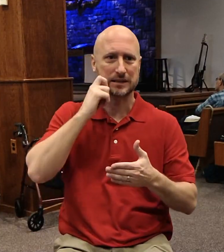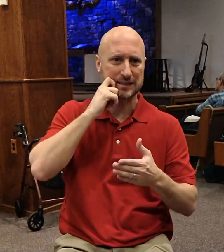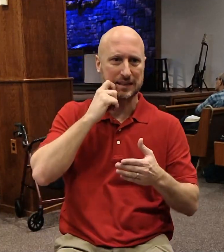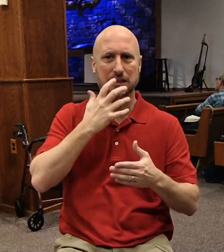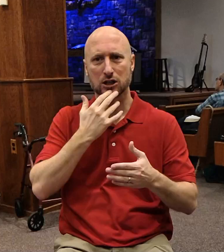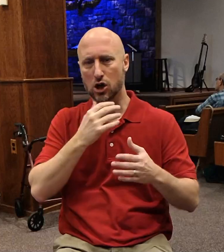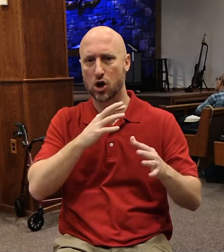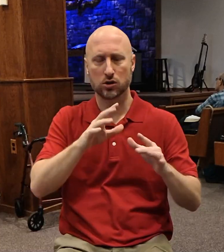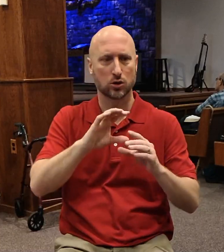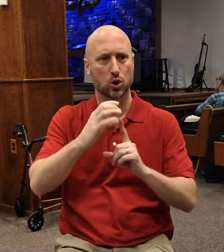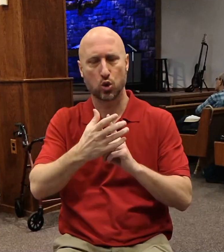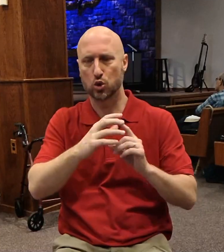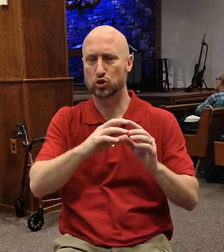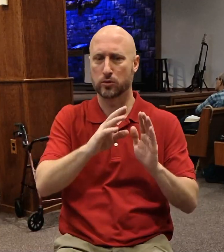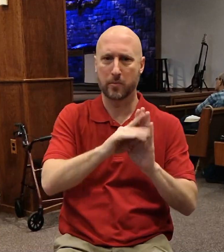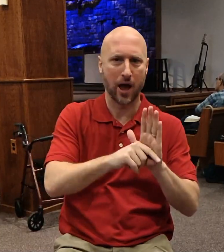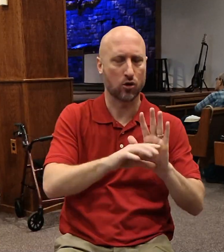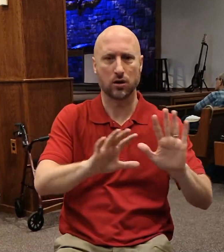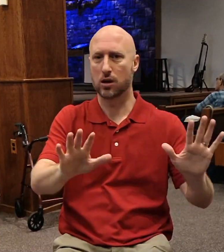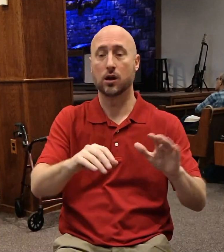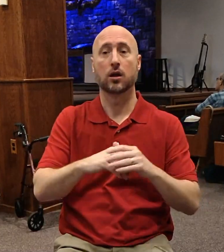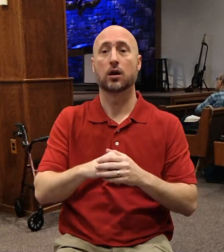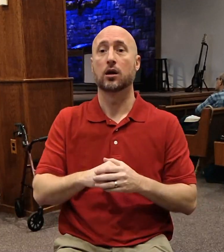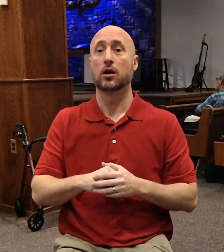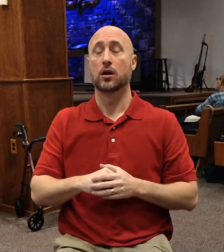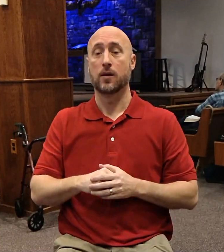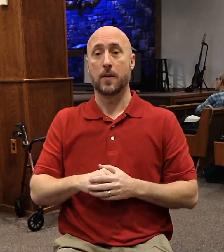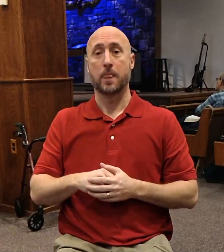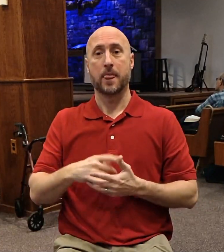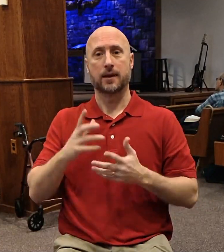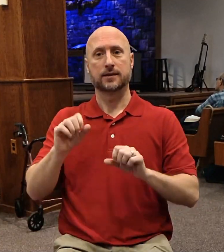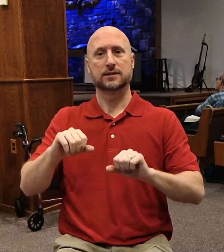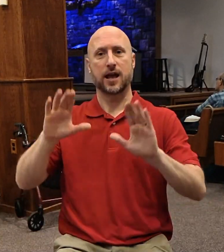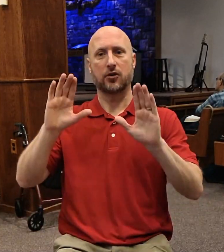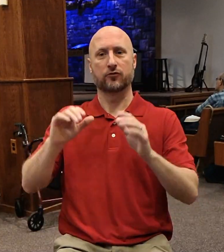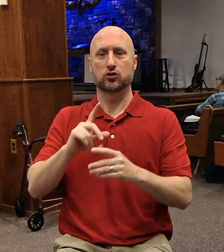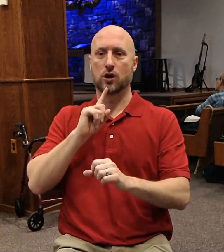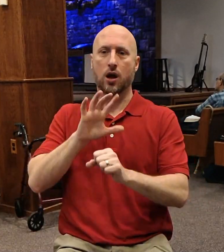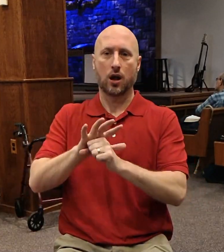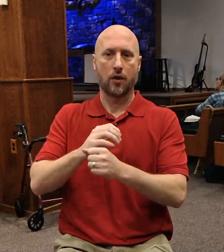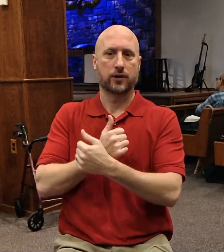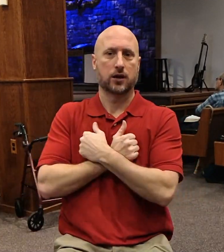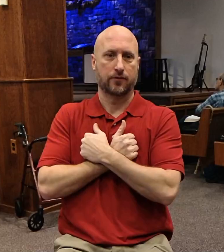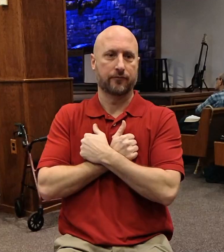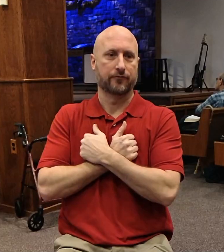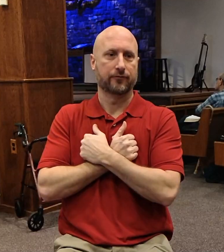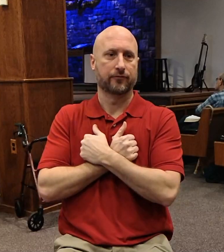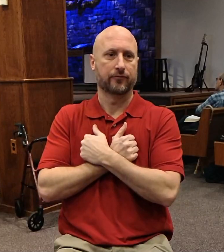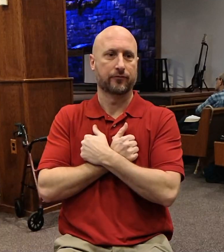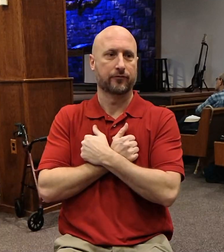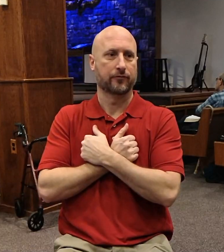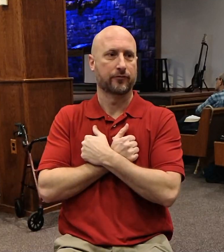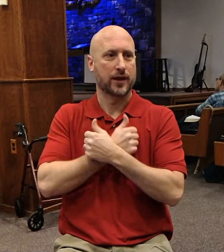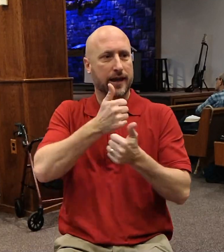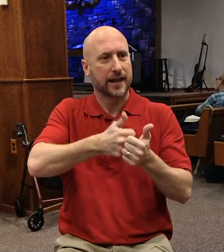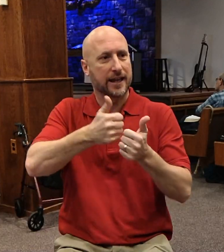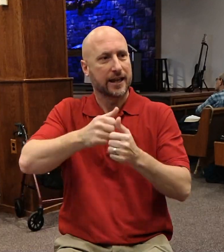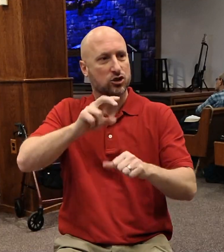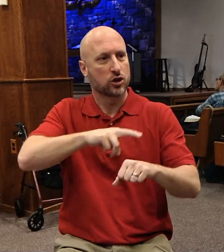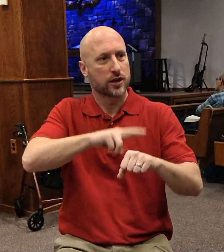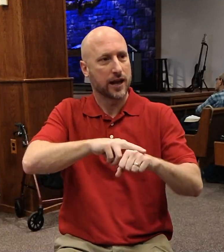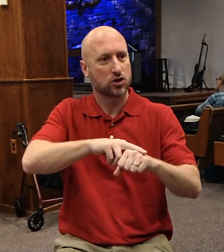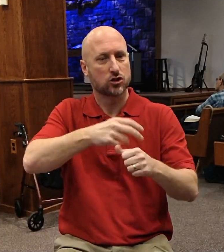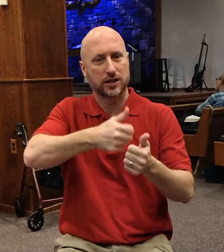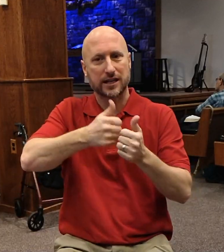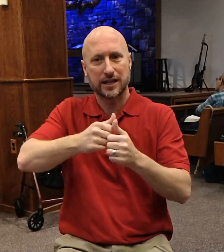forgiven sacrificially made a covenant love with are from every nation, every tribe,